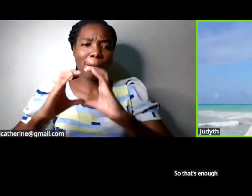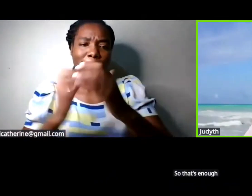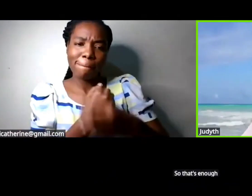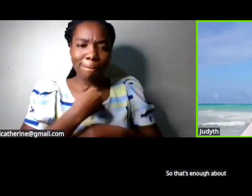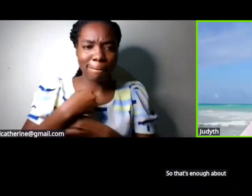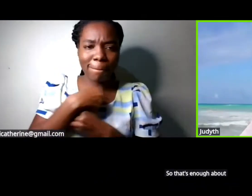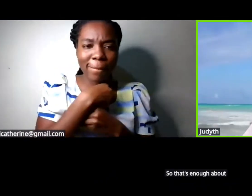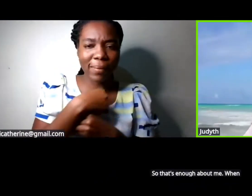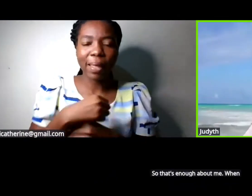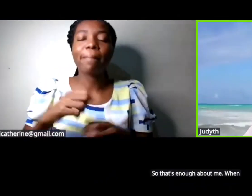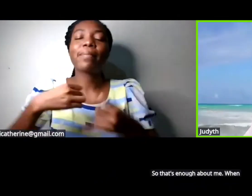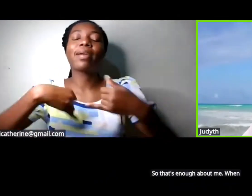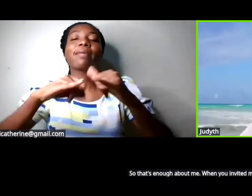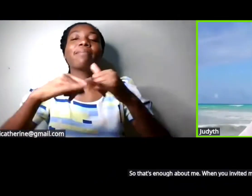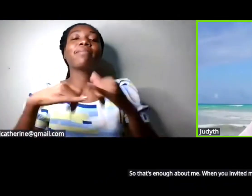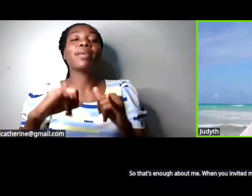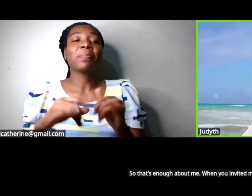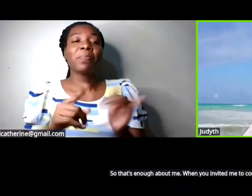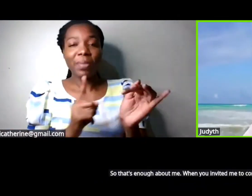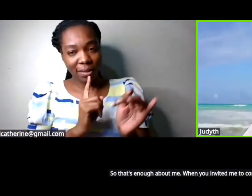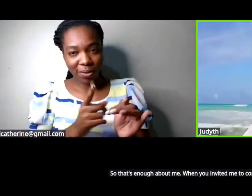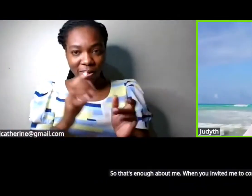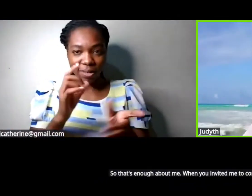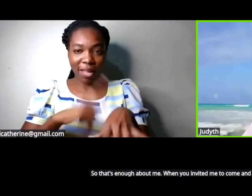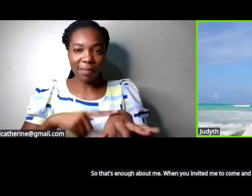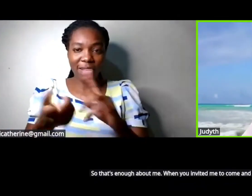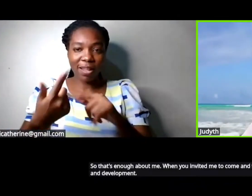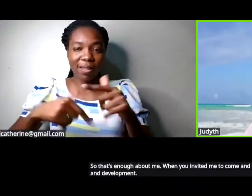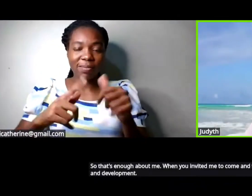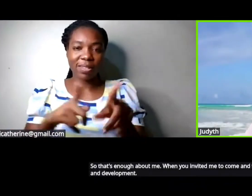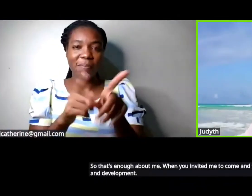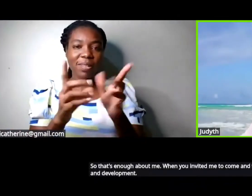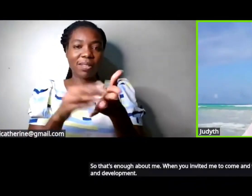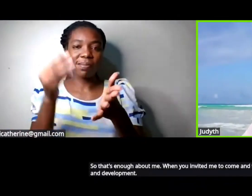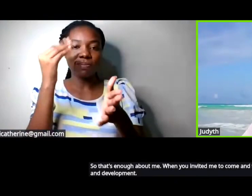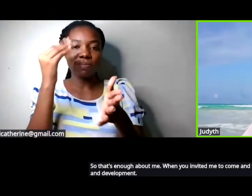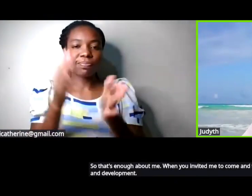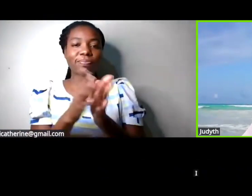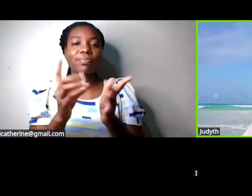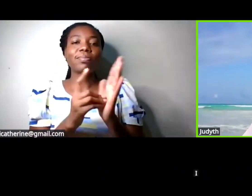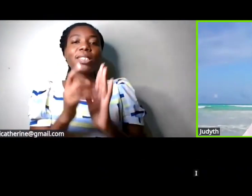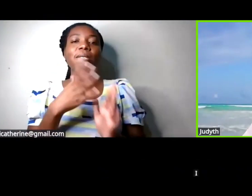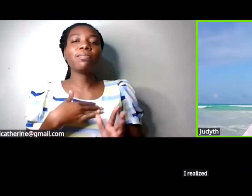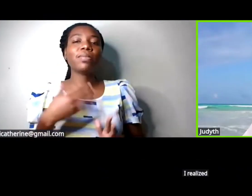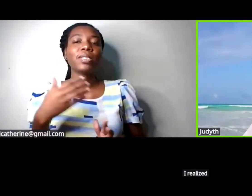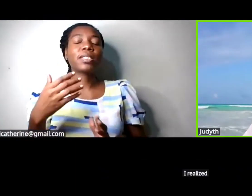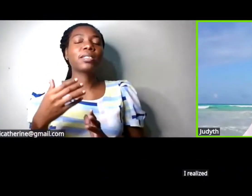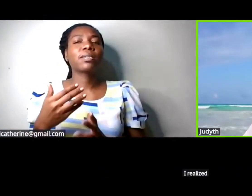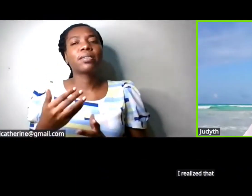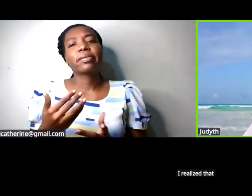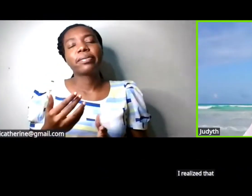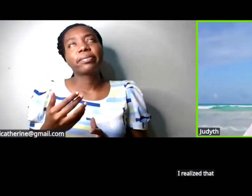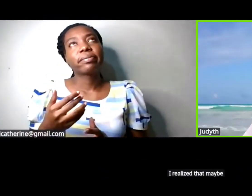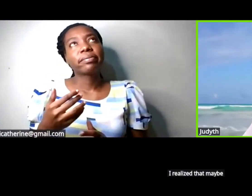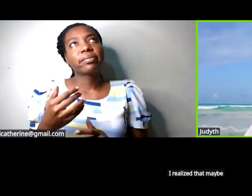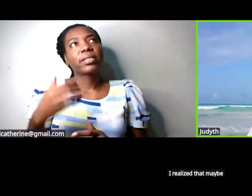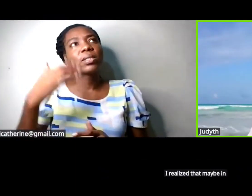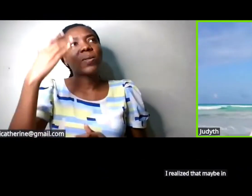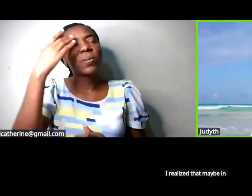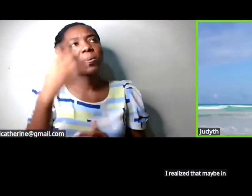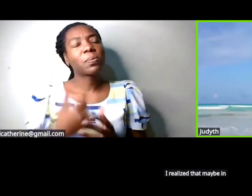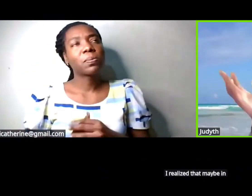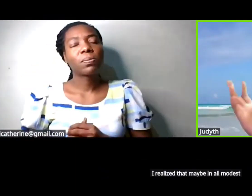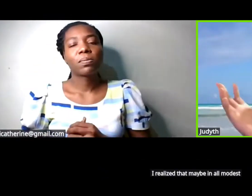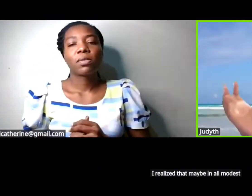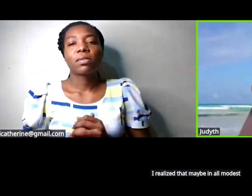When you invited me to come and talk about learning and development, I realized that maybe, in all modesty,